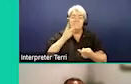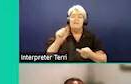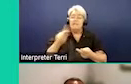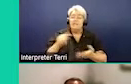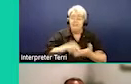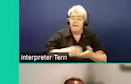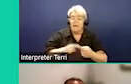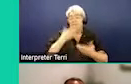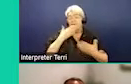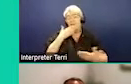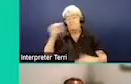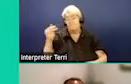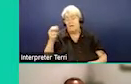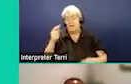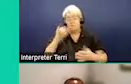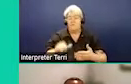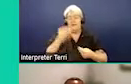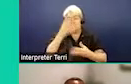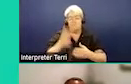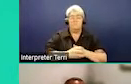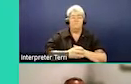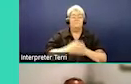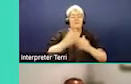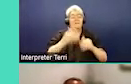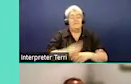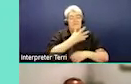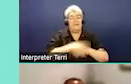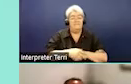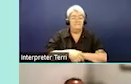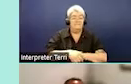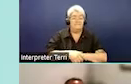much, Shannon, for that info. So let's go to the next slide, please.